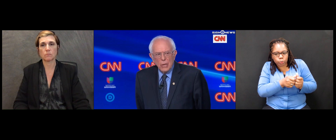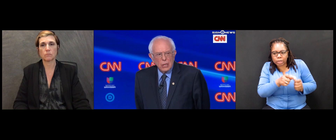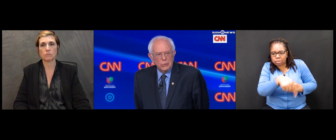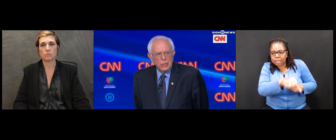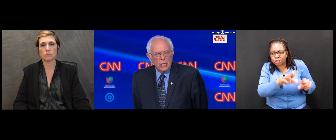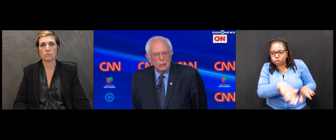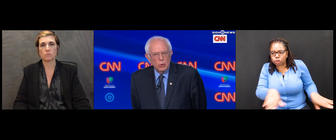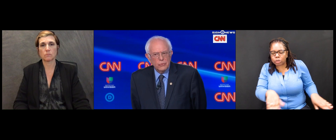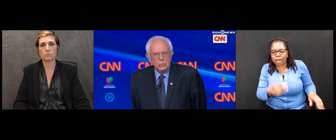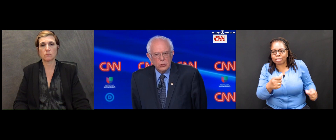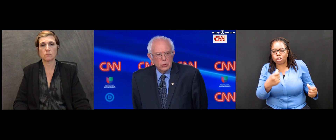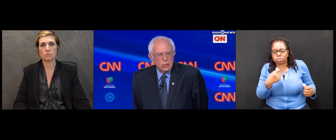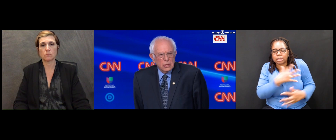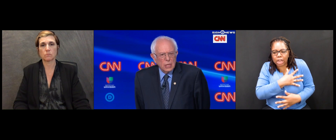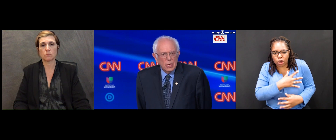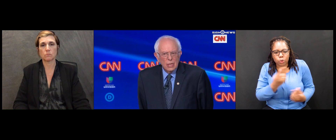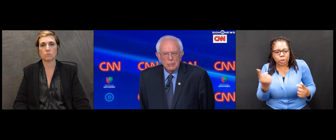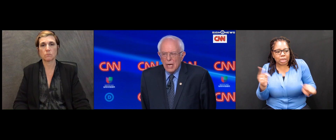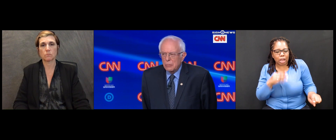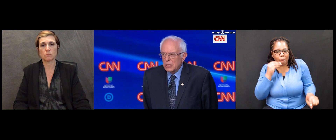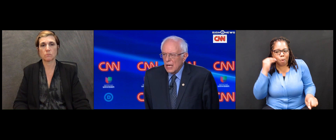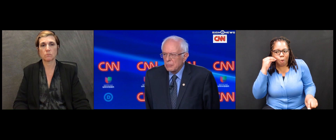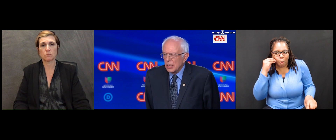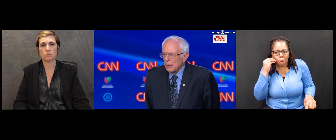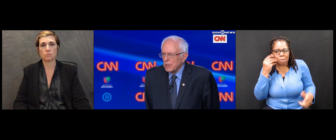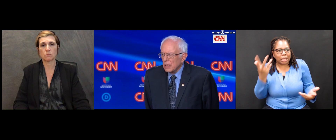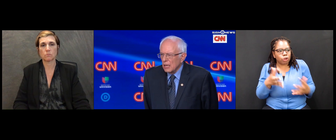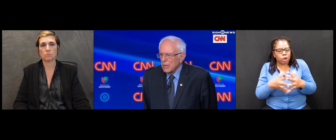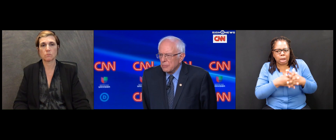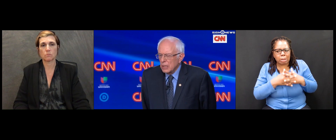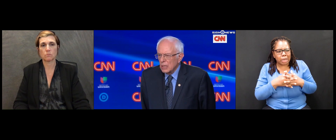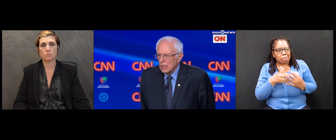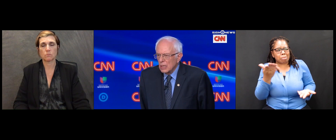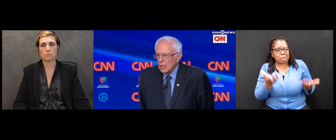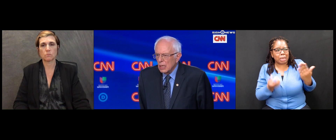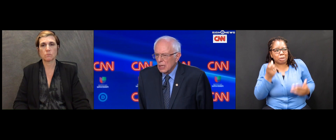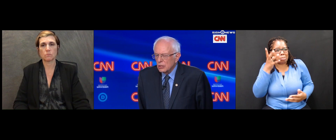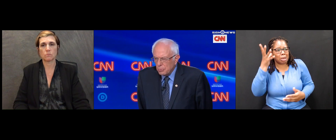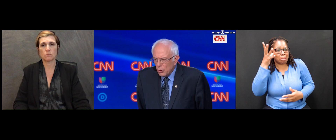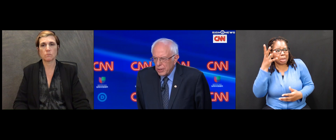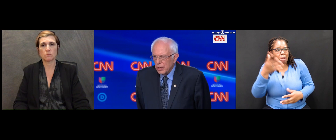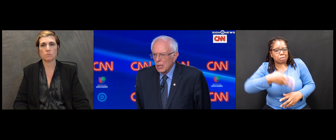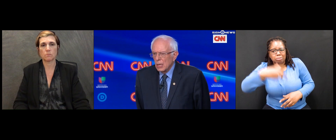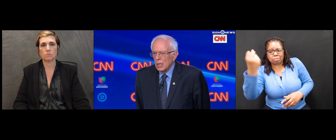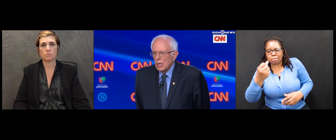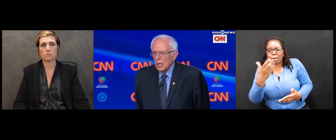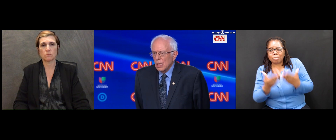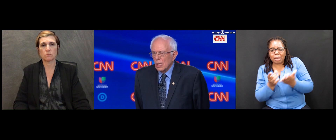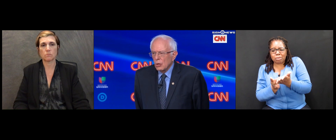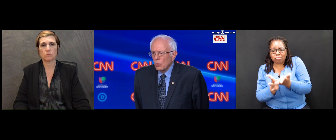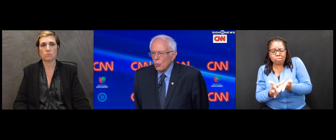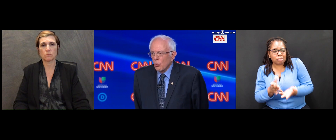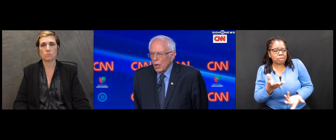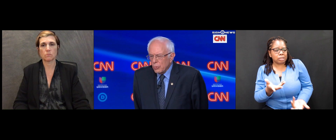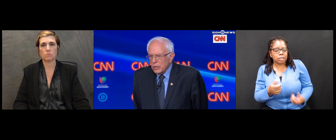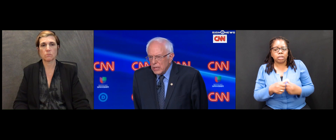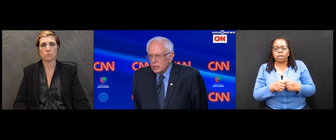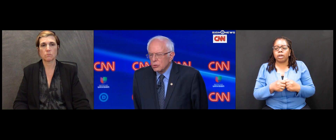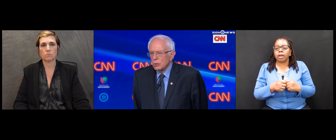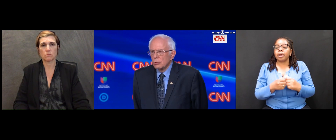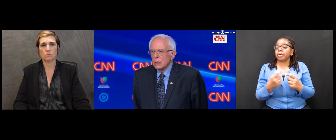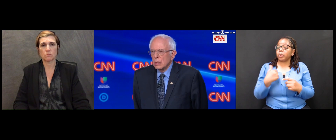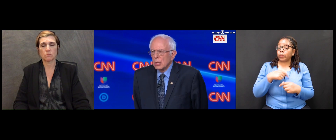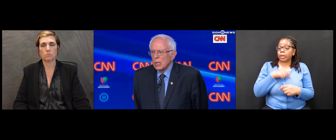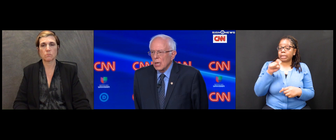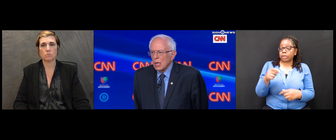death in America when they come home from school that their mom or dad may not be there, may be deported. What we need